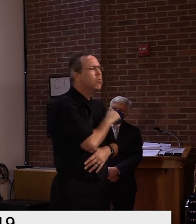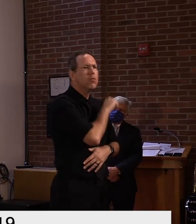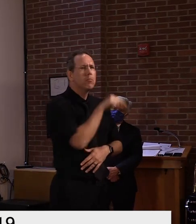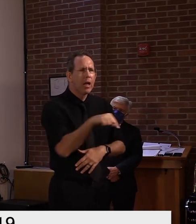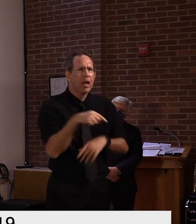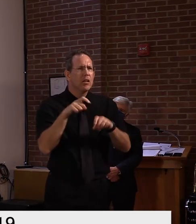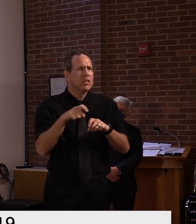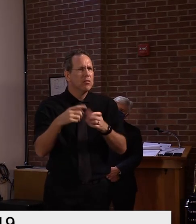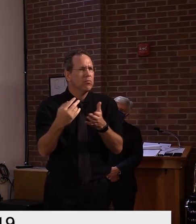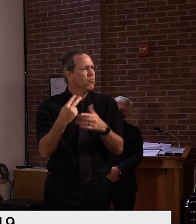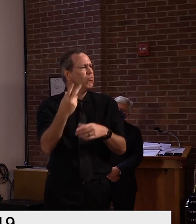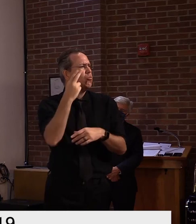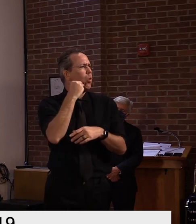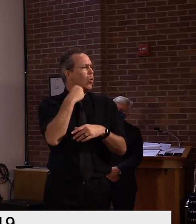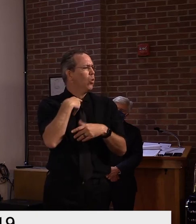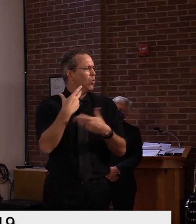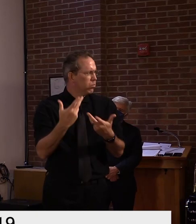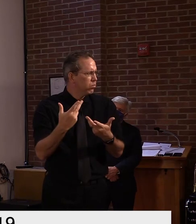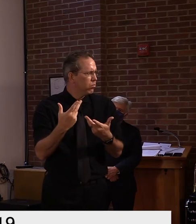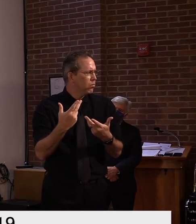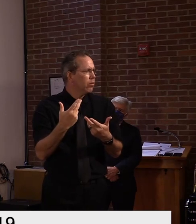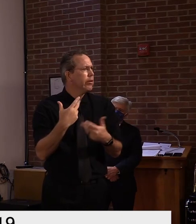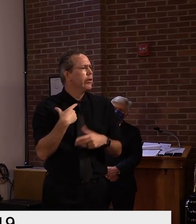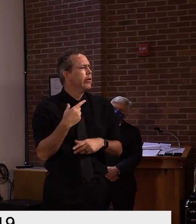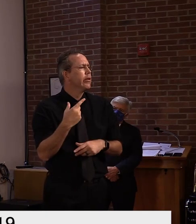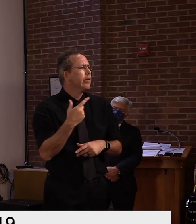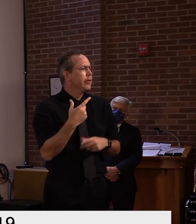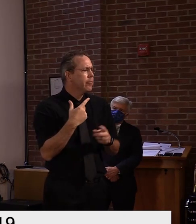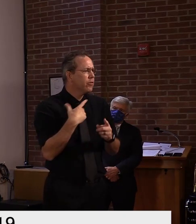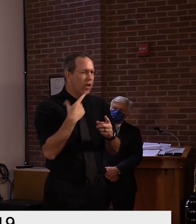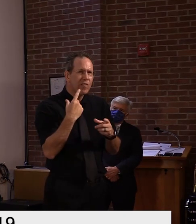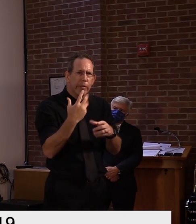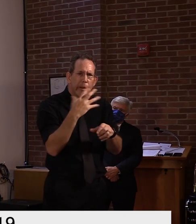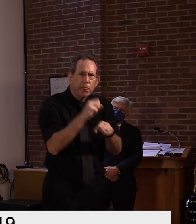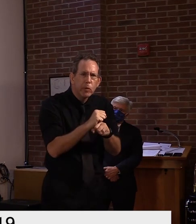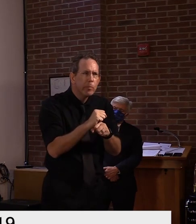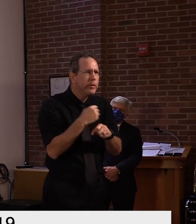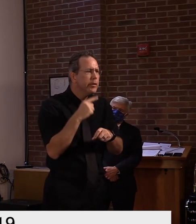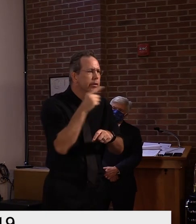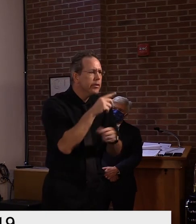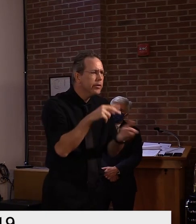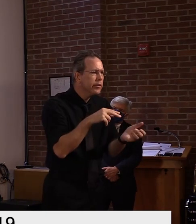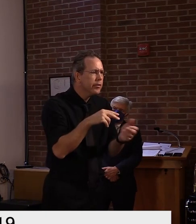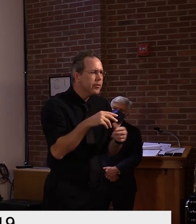called to schedule that person's test for the pop-up or for the site that's behind the Burger King in Barry.